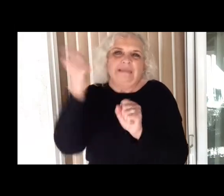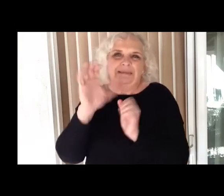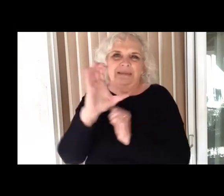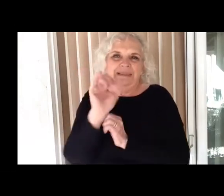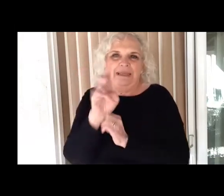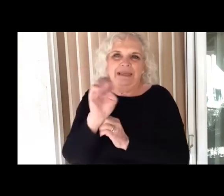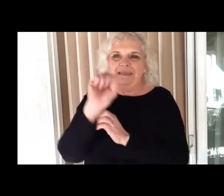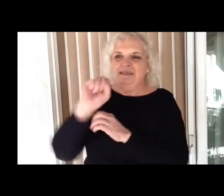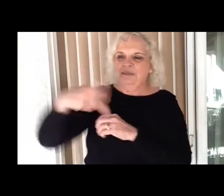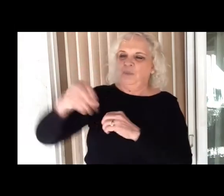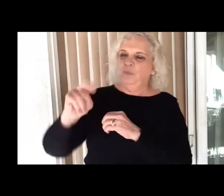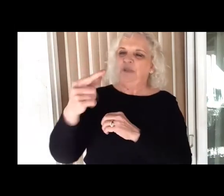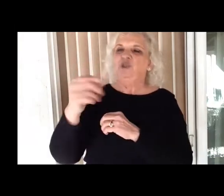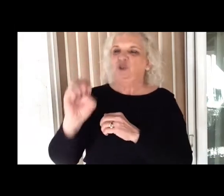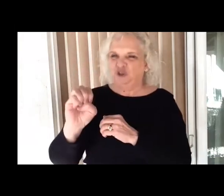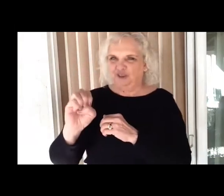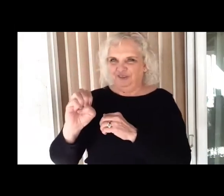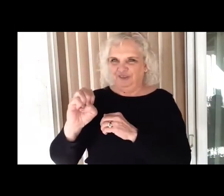cakes. And